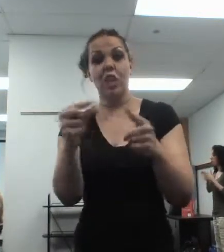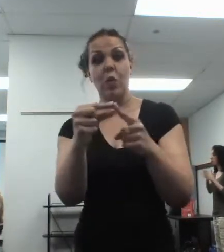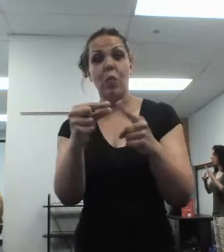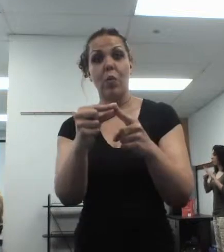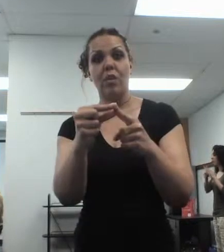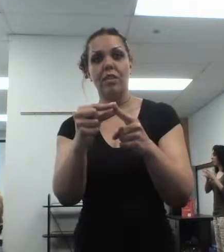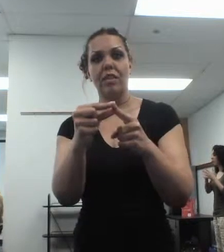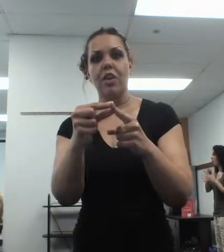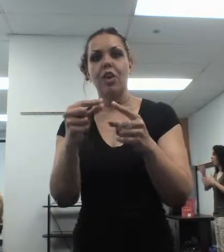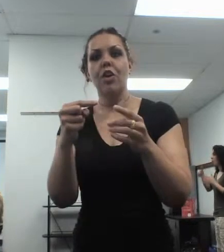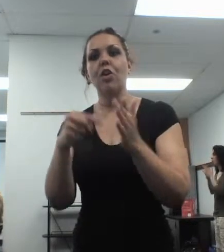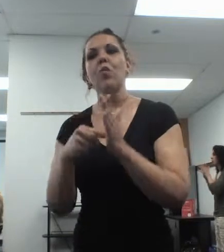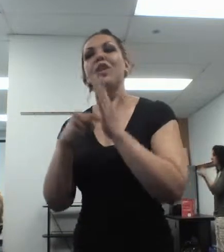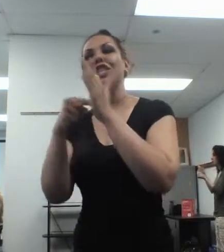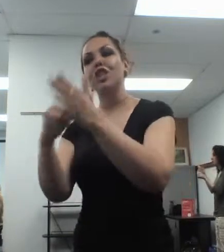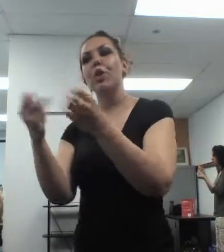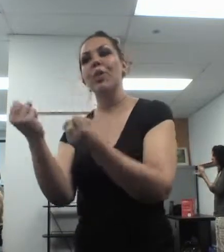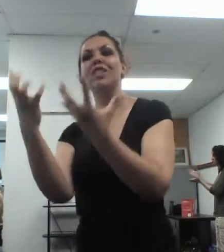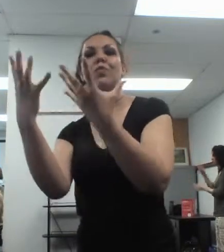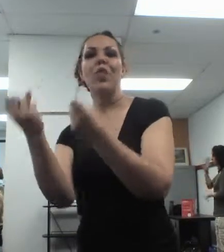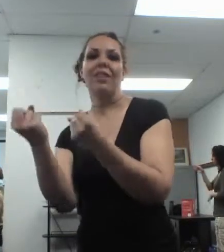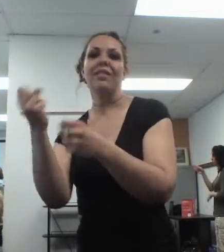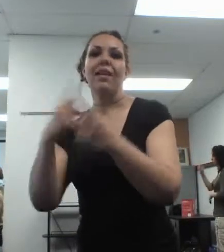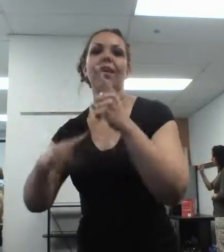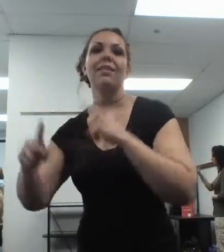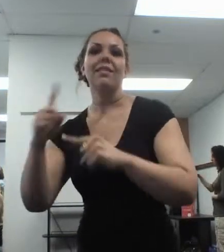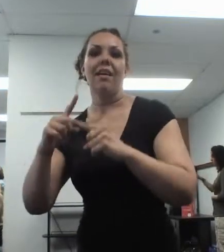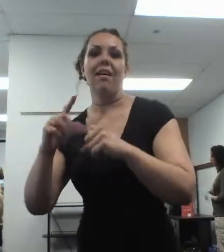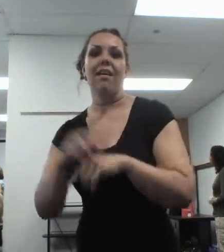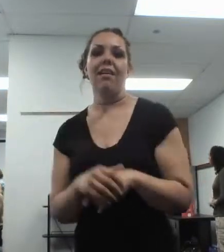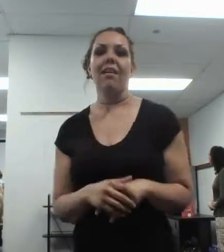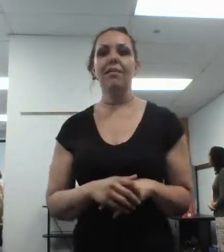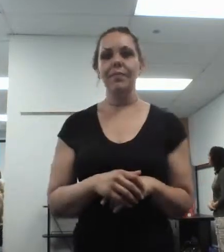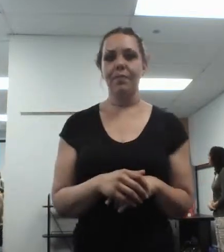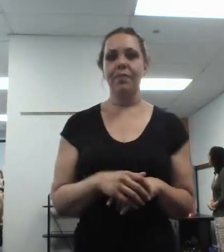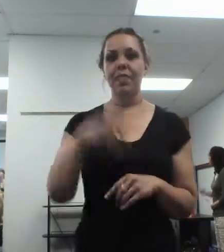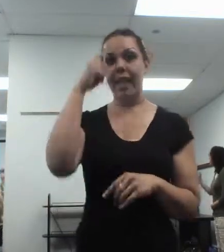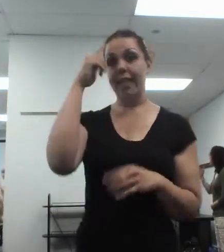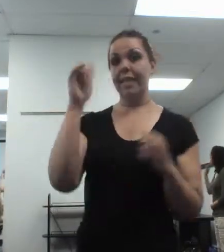Good? Let's see. I think that's it. All right.